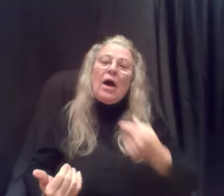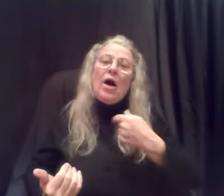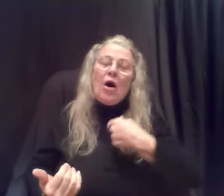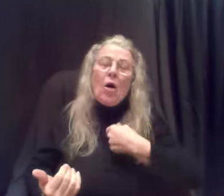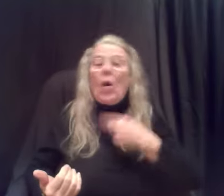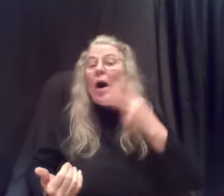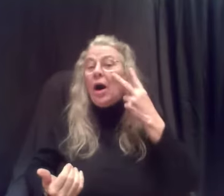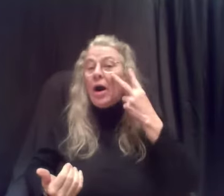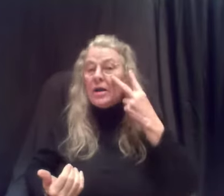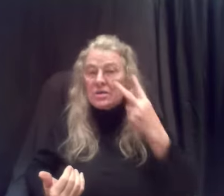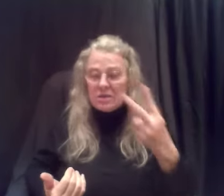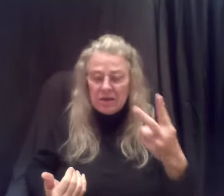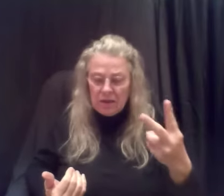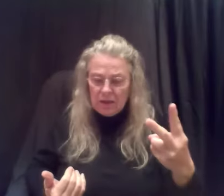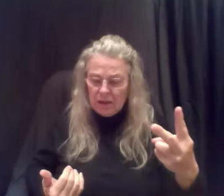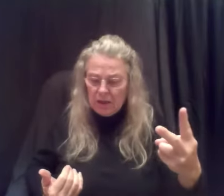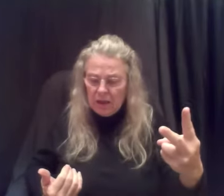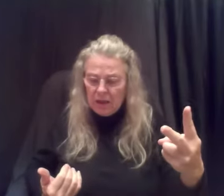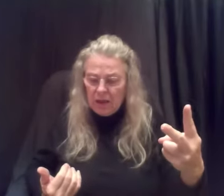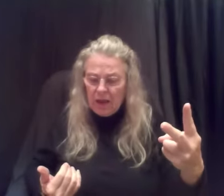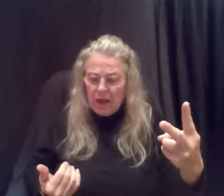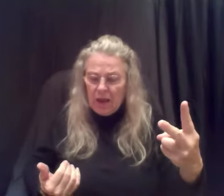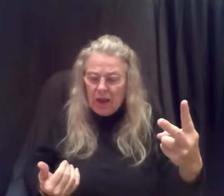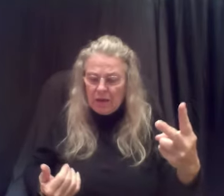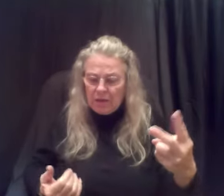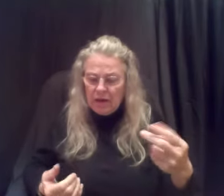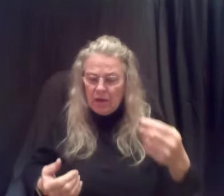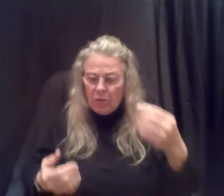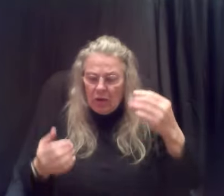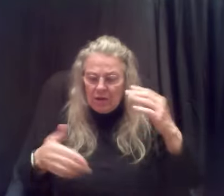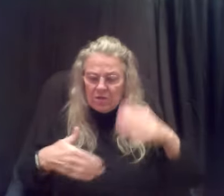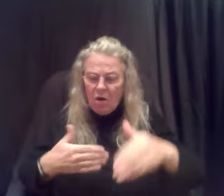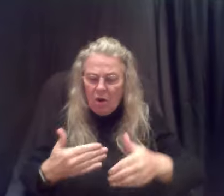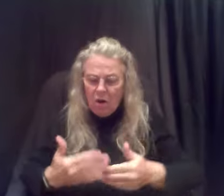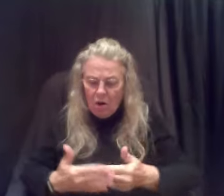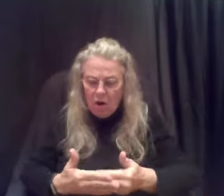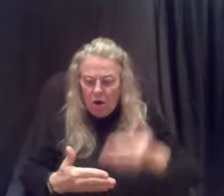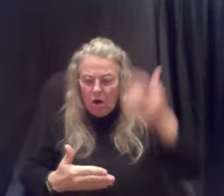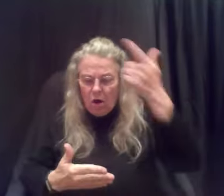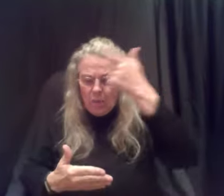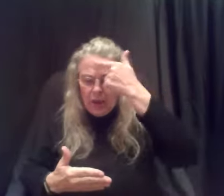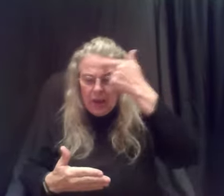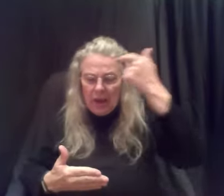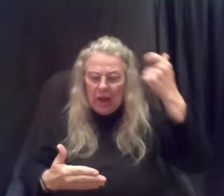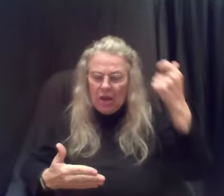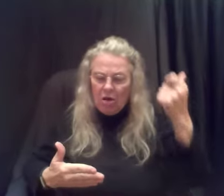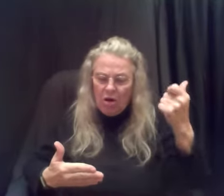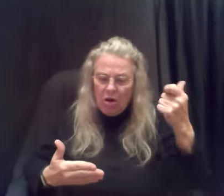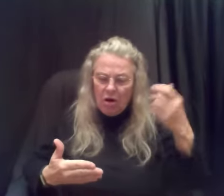now I see. And it was all because